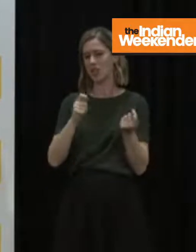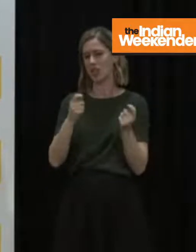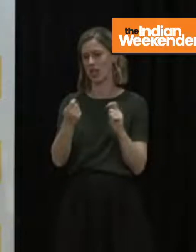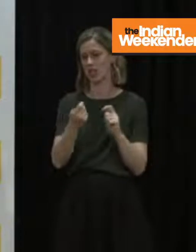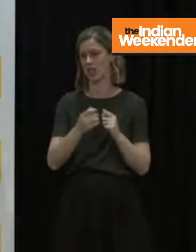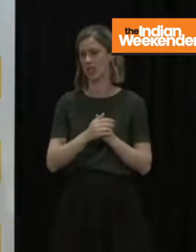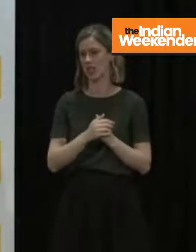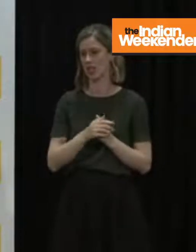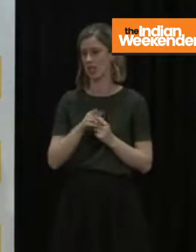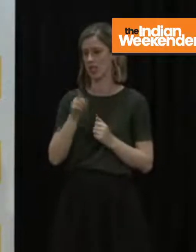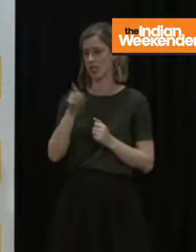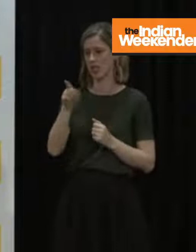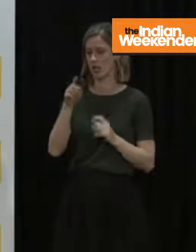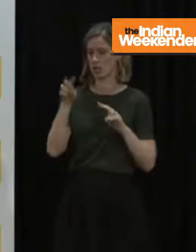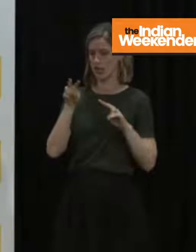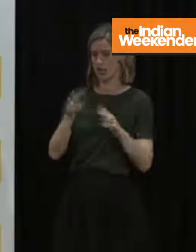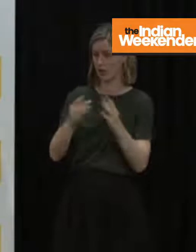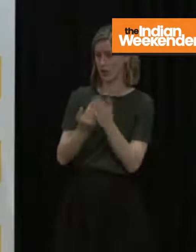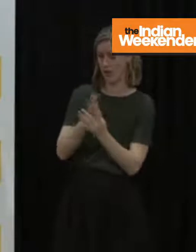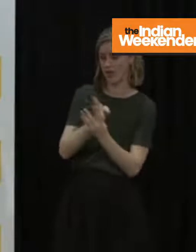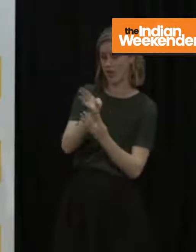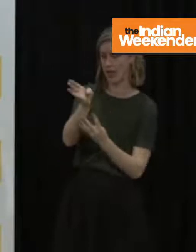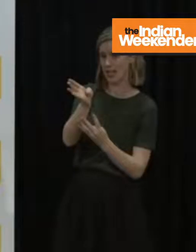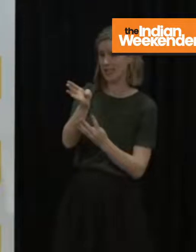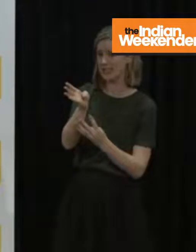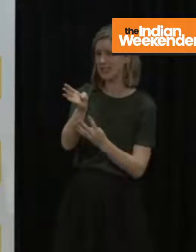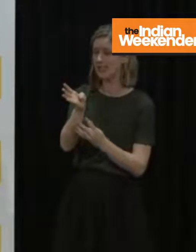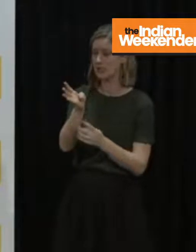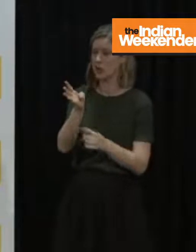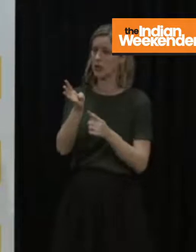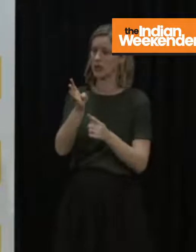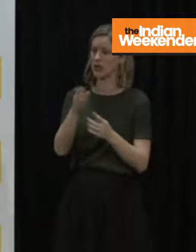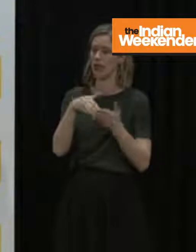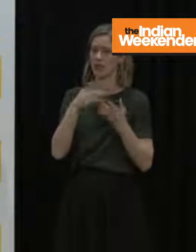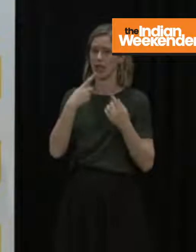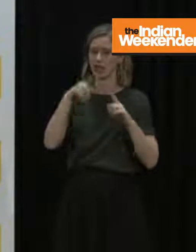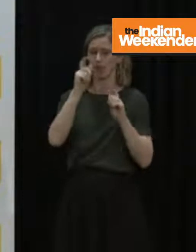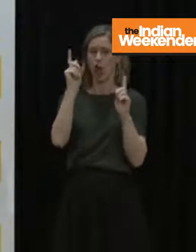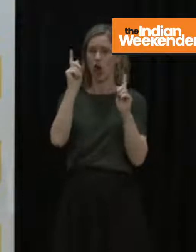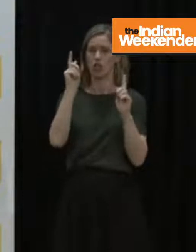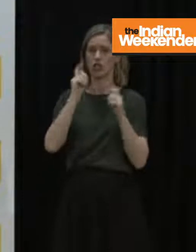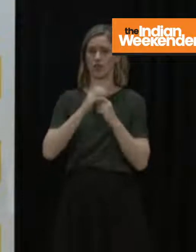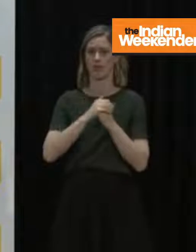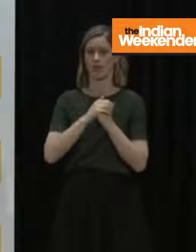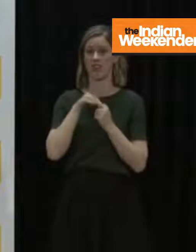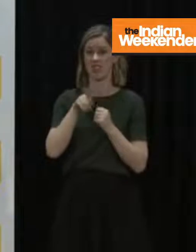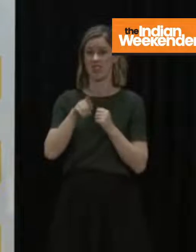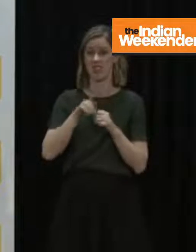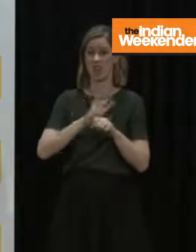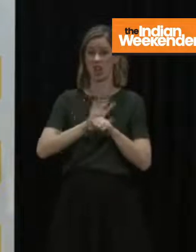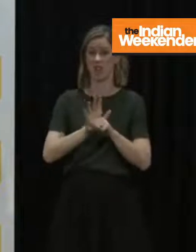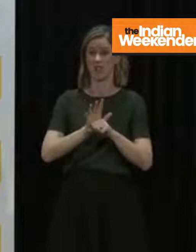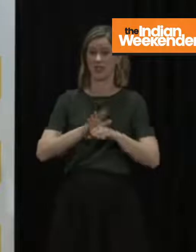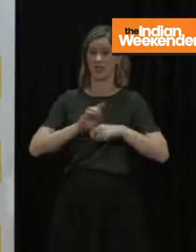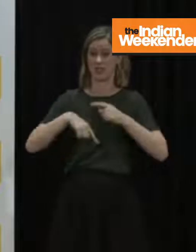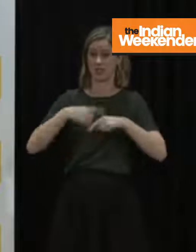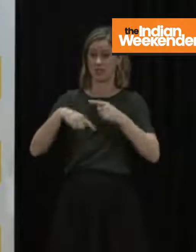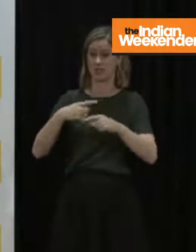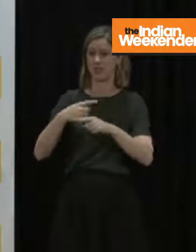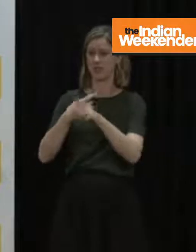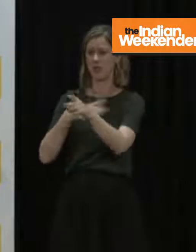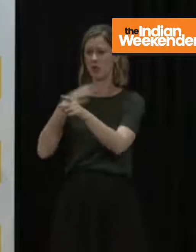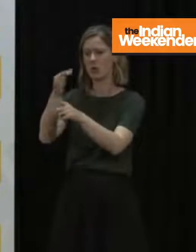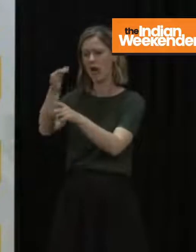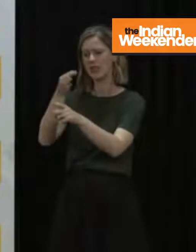think what you're seeing with a new variant is a real, wake-up call for all of us that this pandemic is still going. I asked for